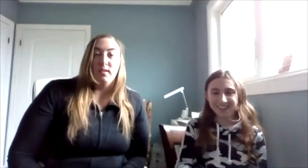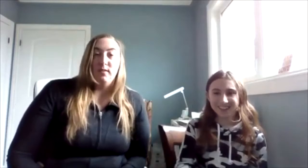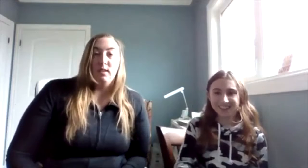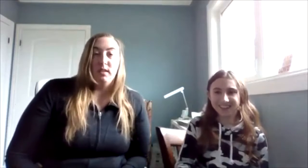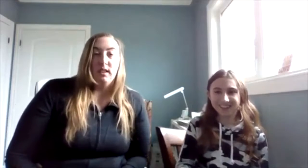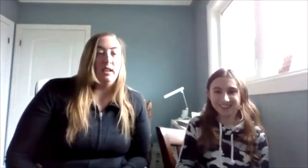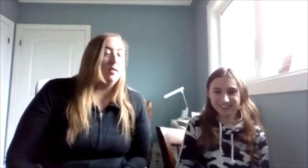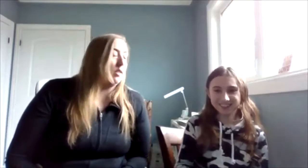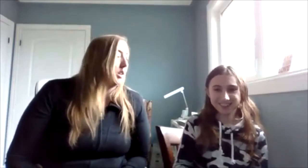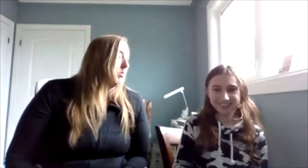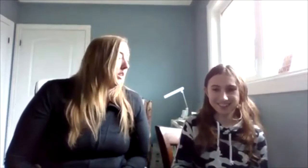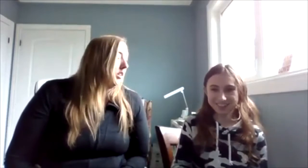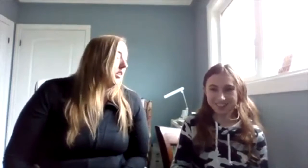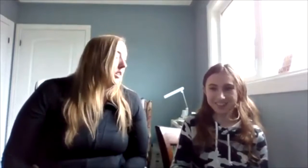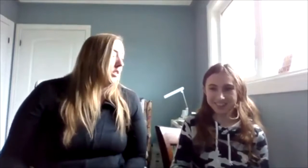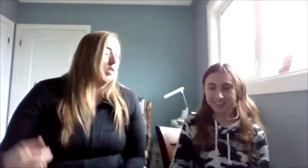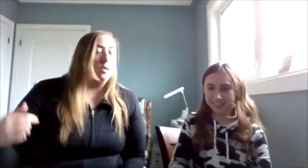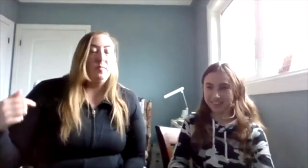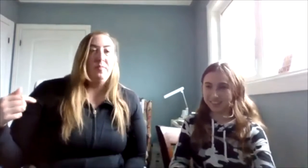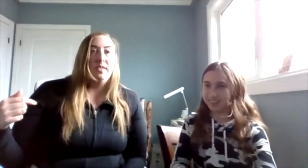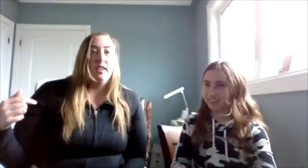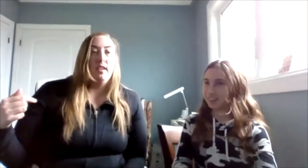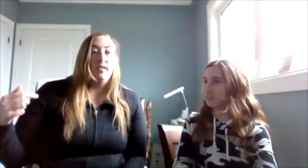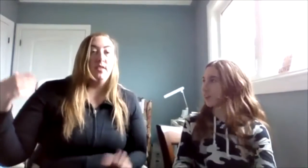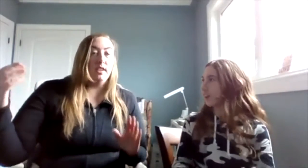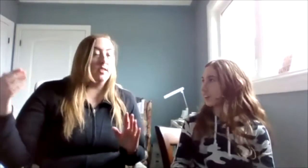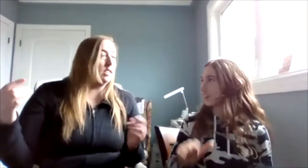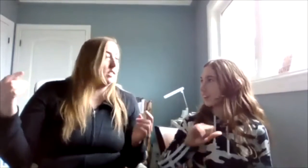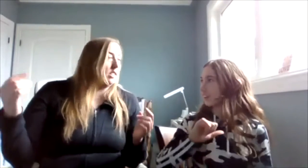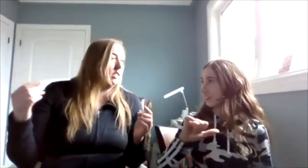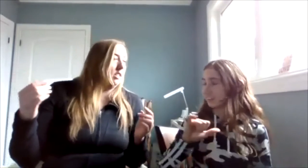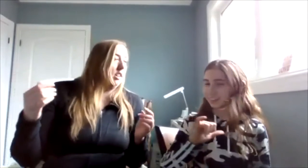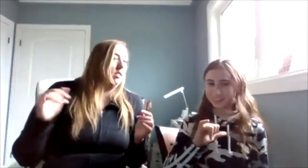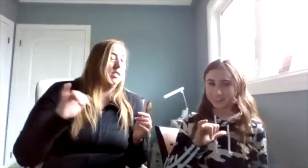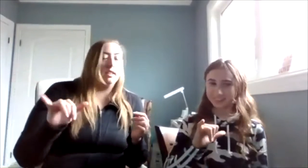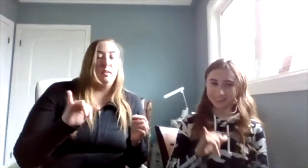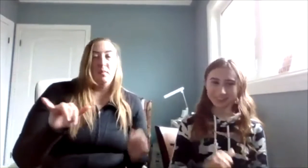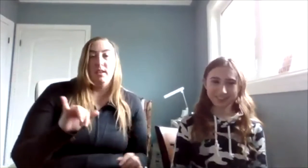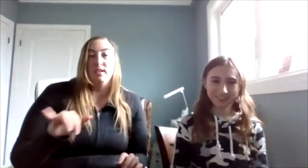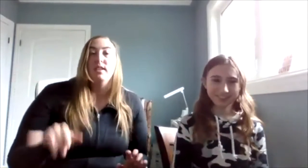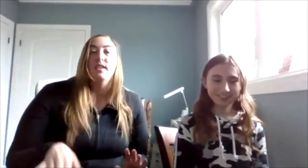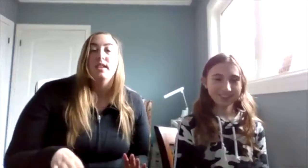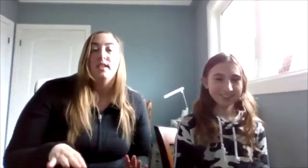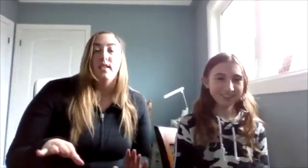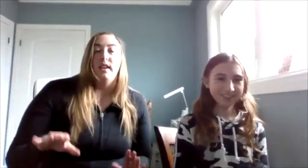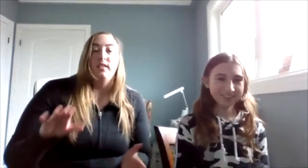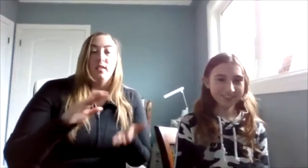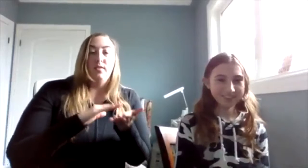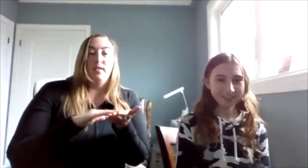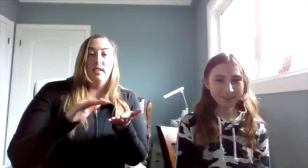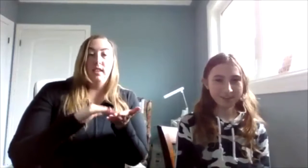confusing one. I think I forgot a part. So, forgive us. I know the same part. Sorry. So, forgive